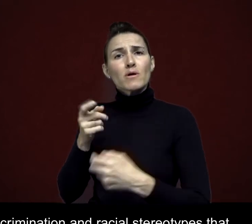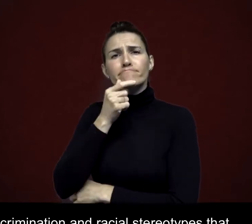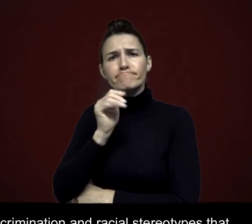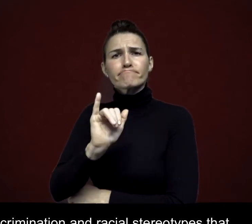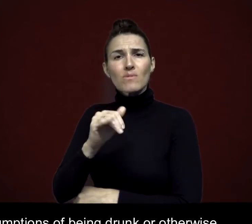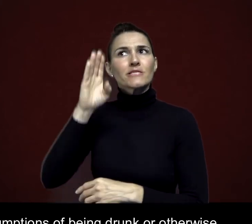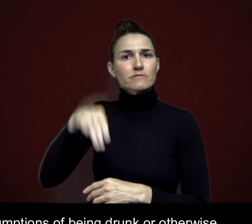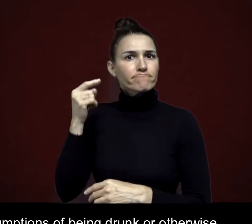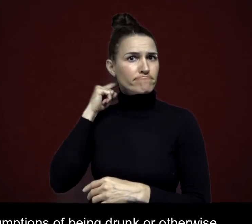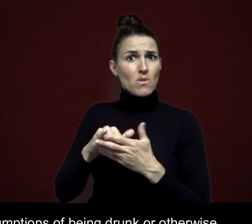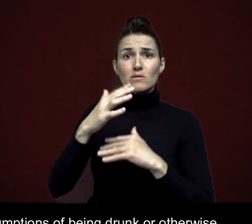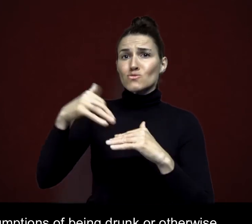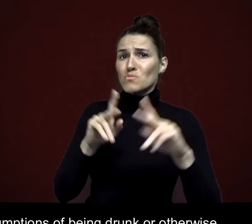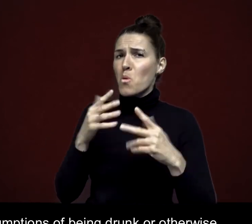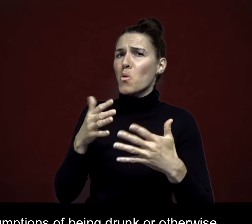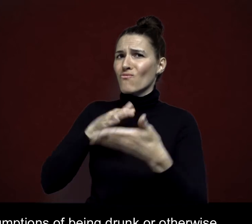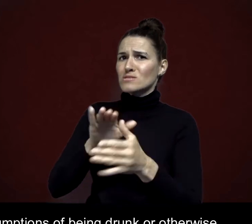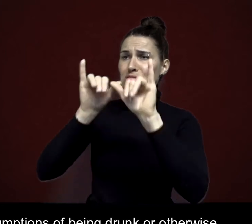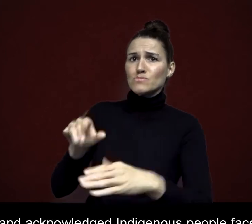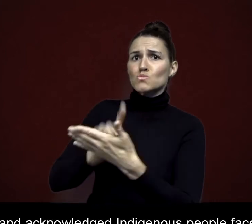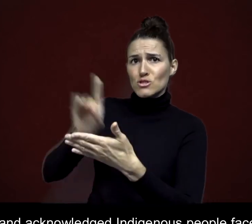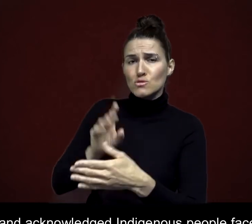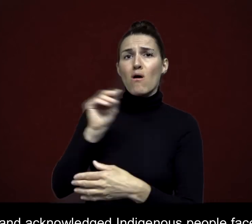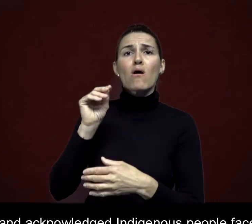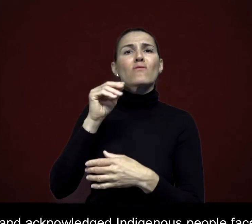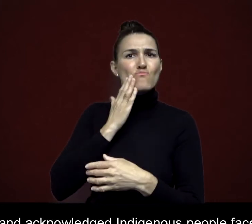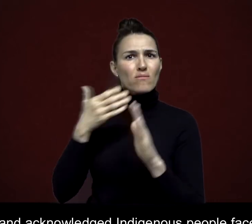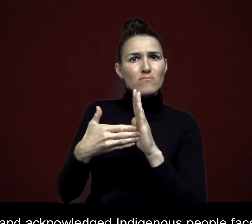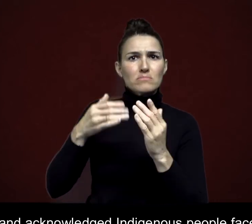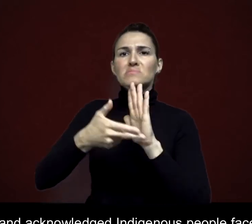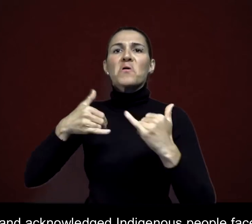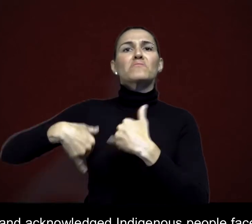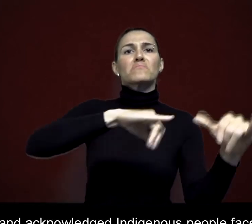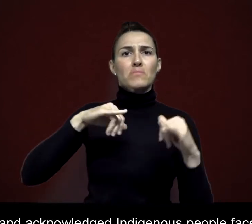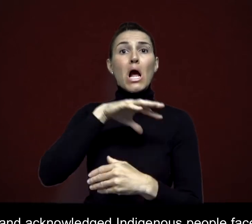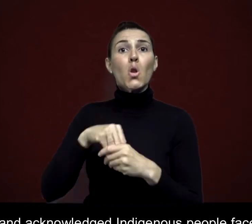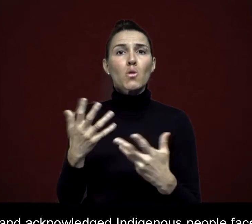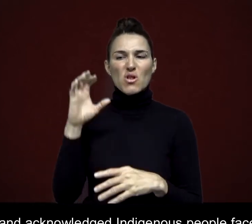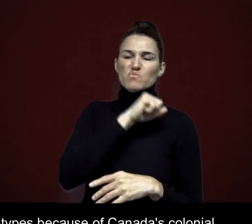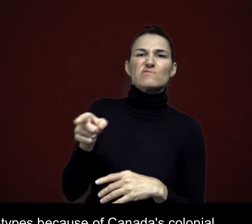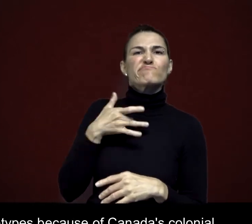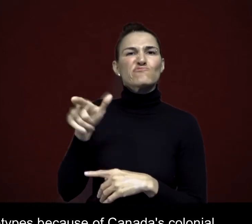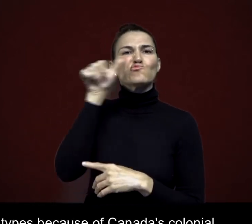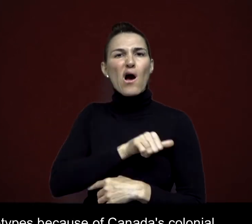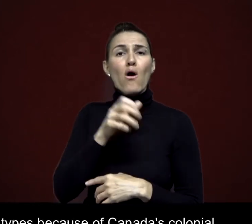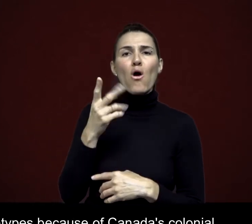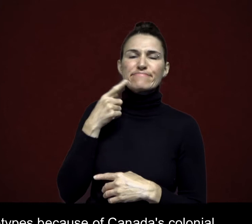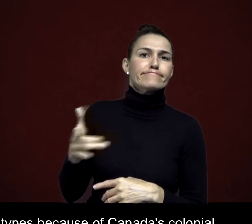that include assumptions of being drunk or otherwise intoxicated, and acknowledged Indigenous people face these stereotypes because of